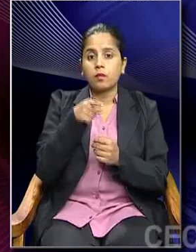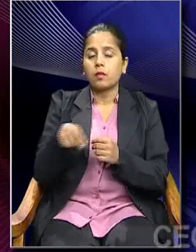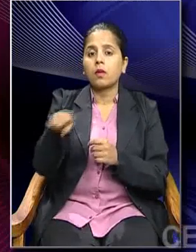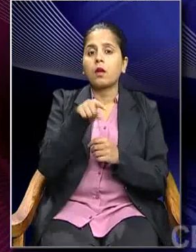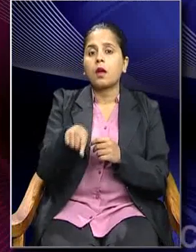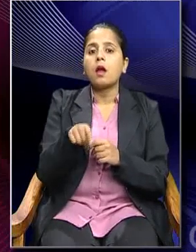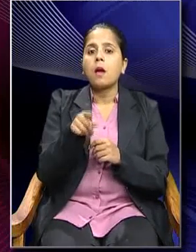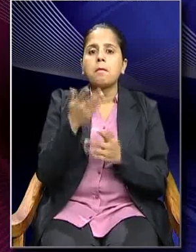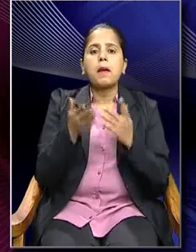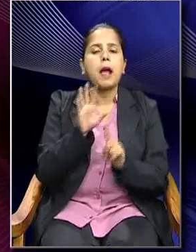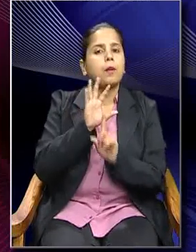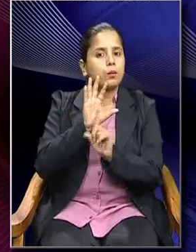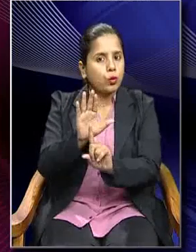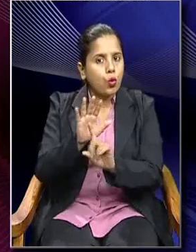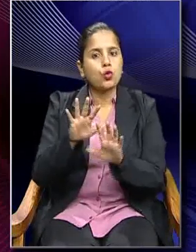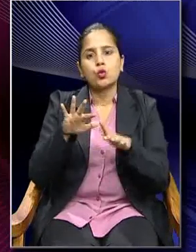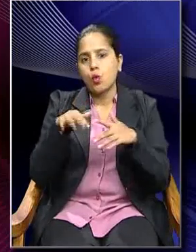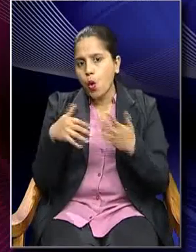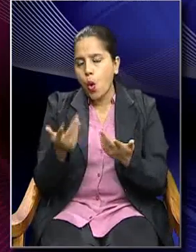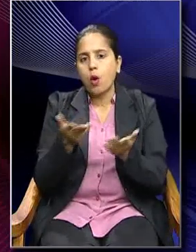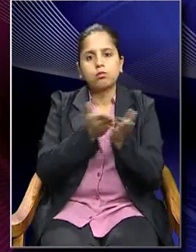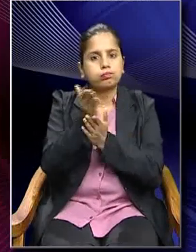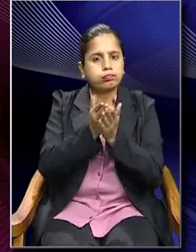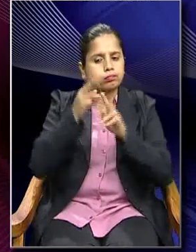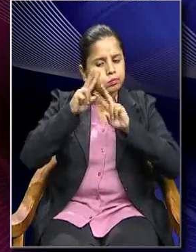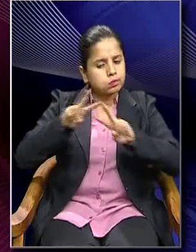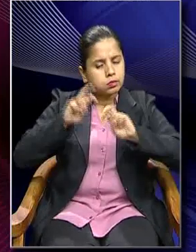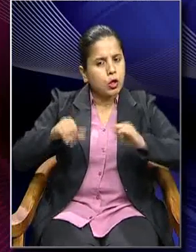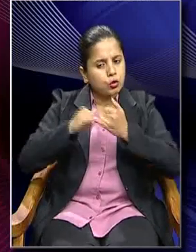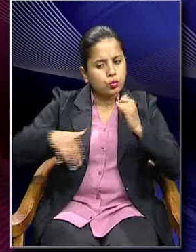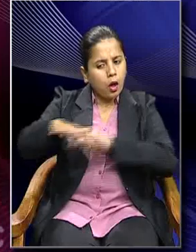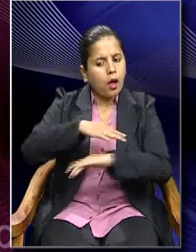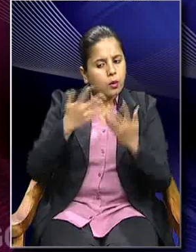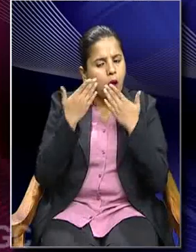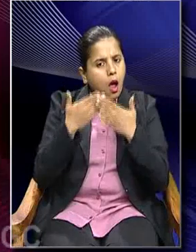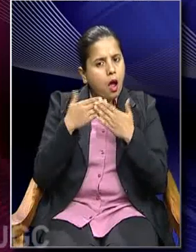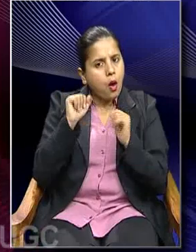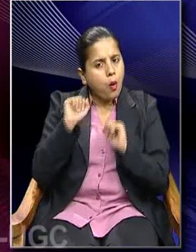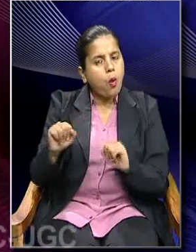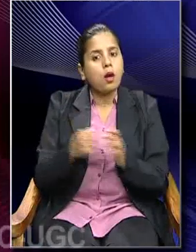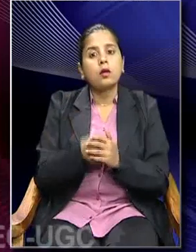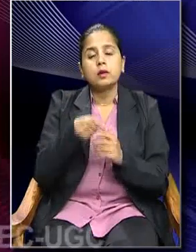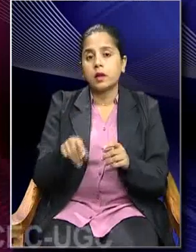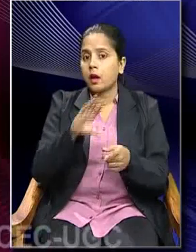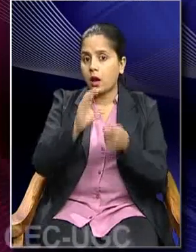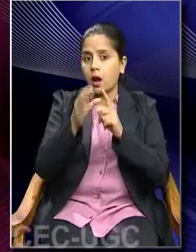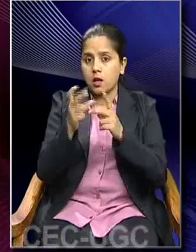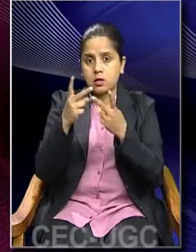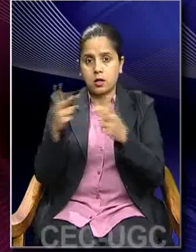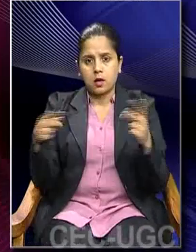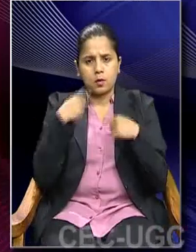an approach or method to study society, where different society or culture are